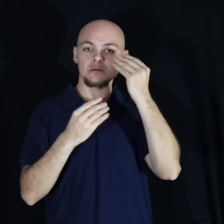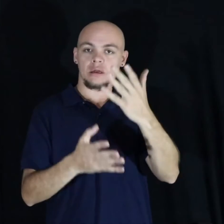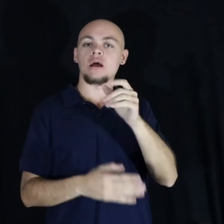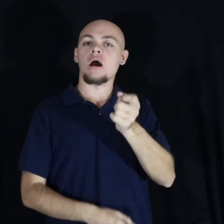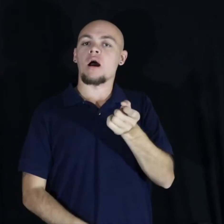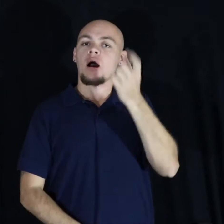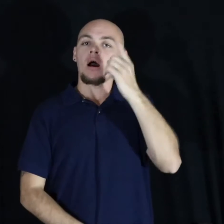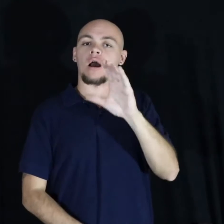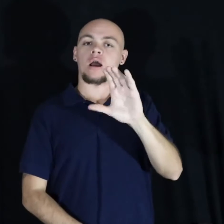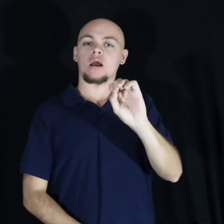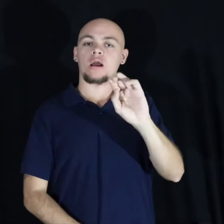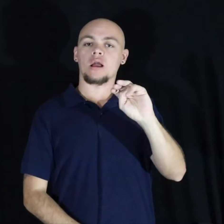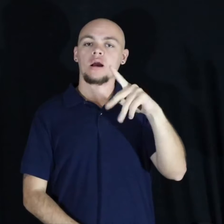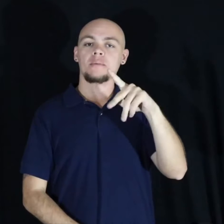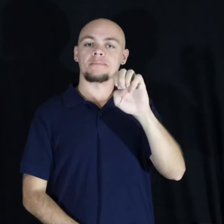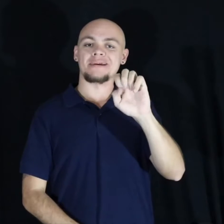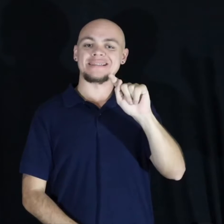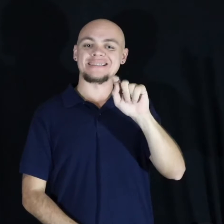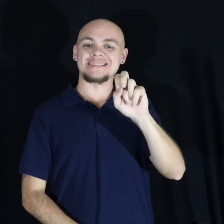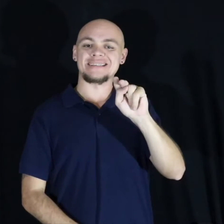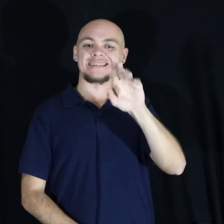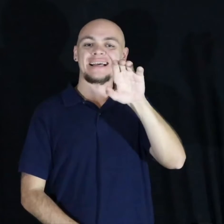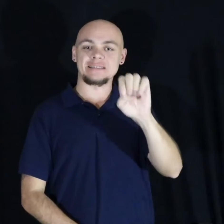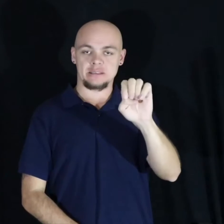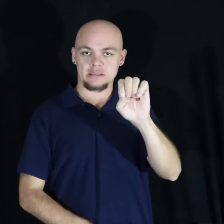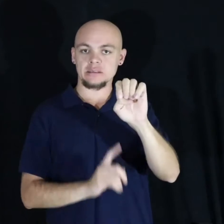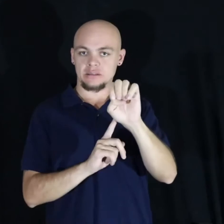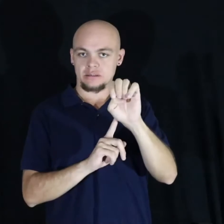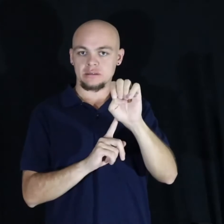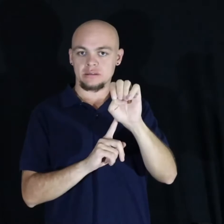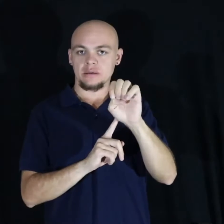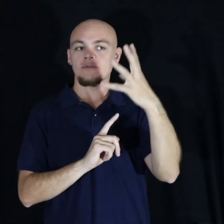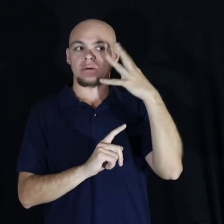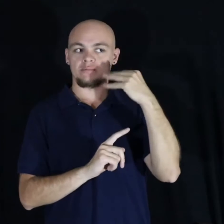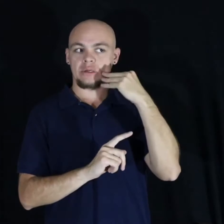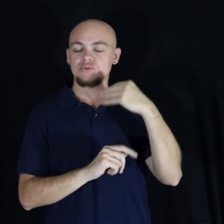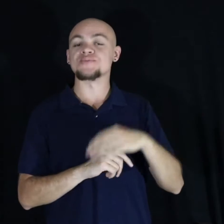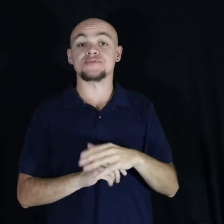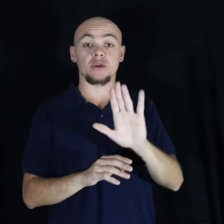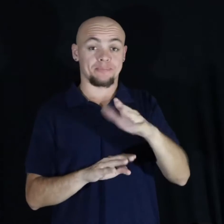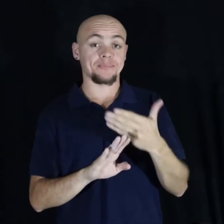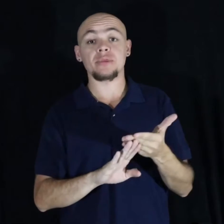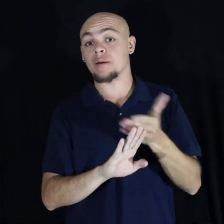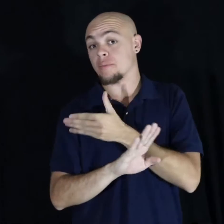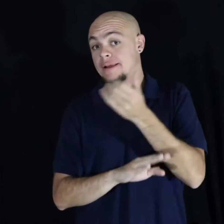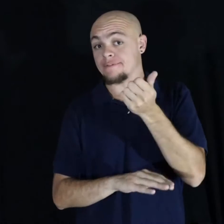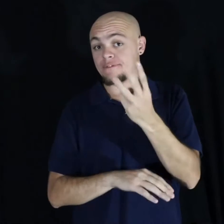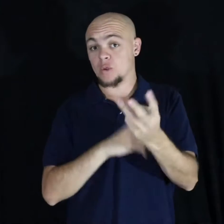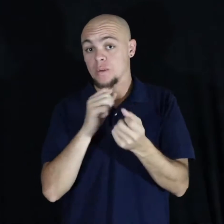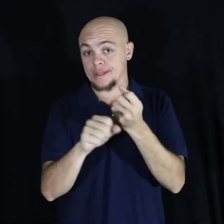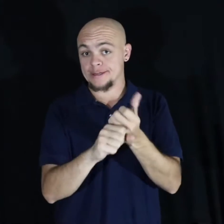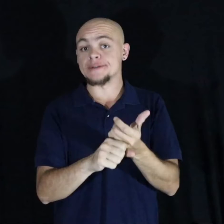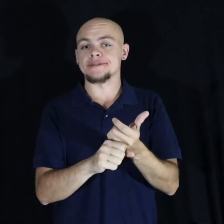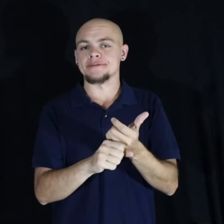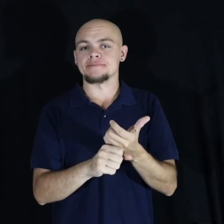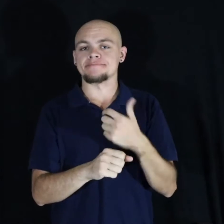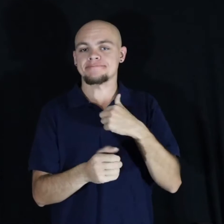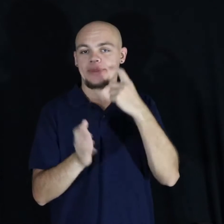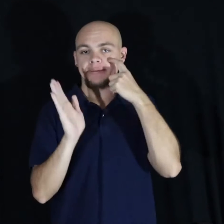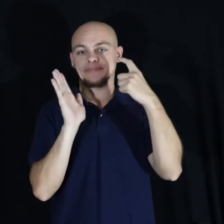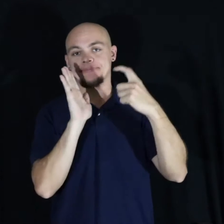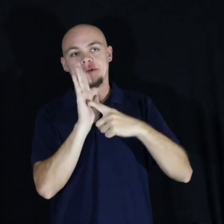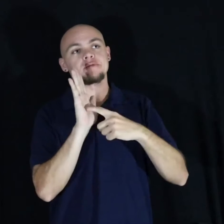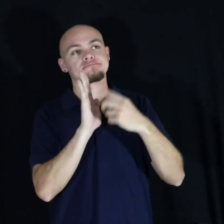competence for fulfilling a particular experience. In the past few years, I've found myself in the face of rejection